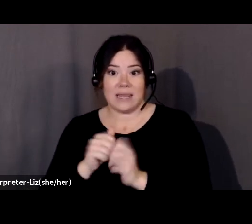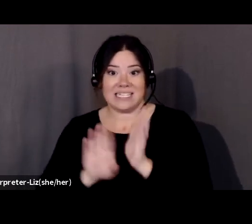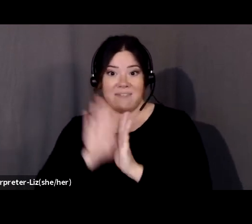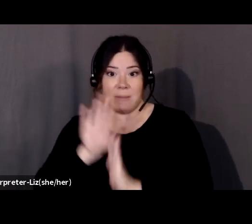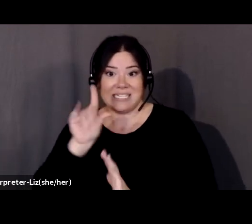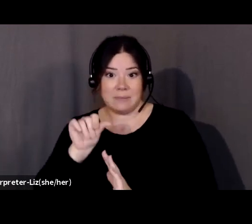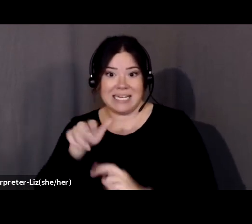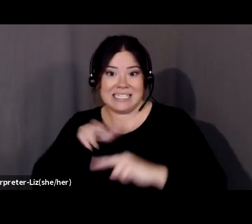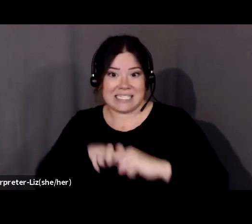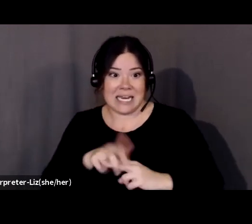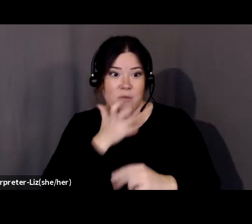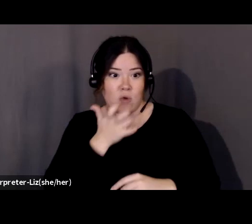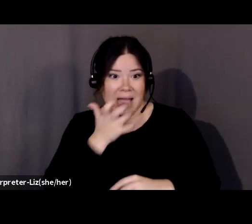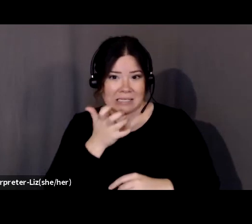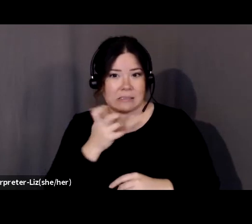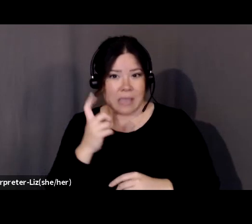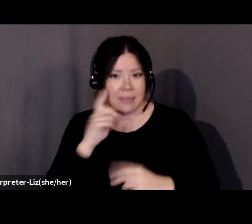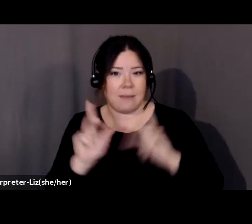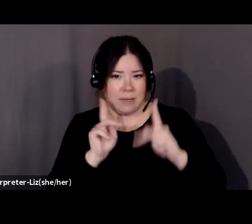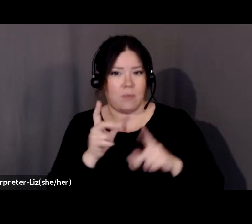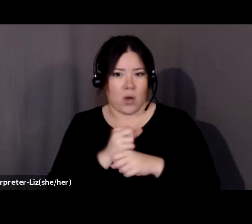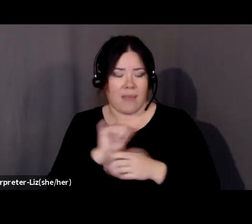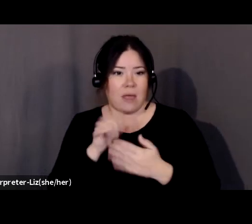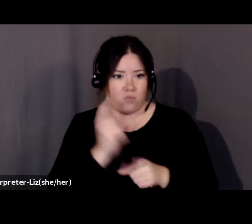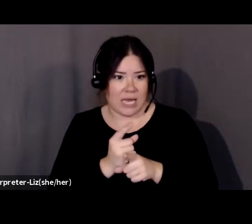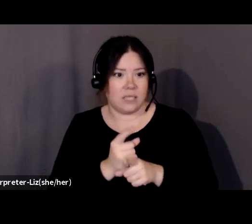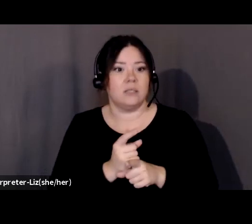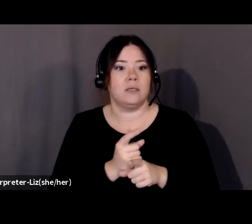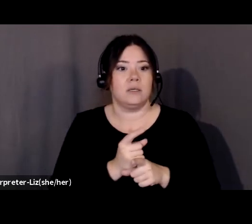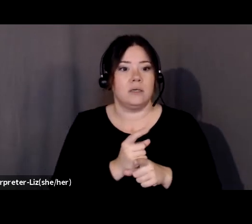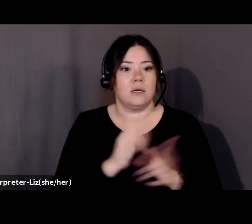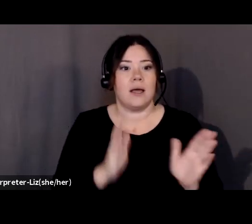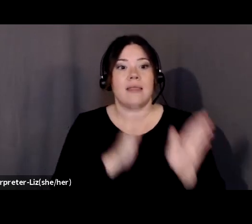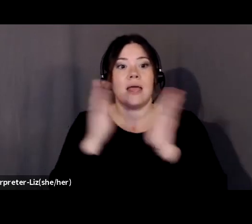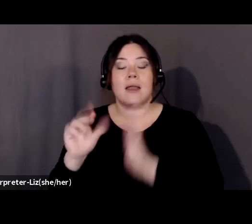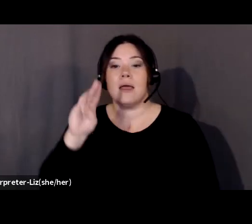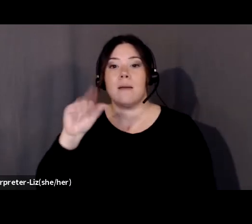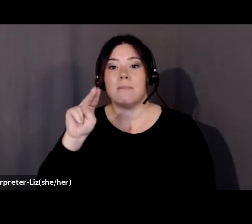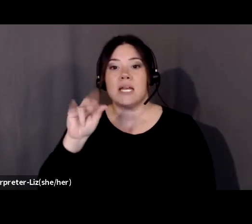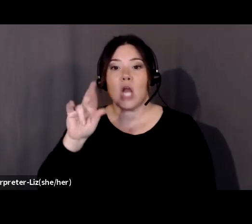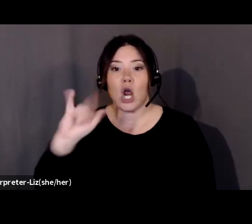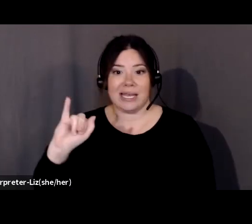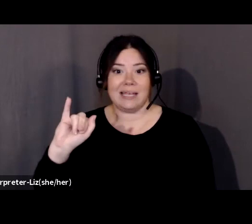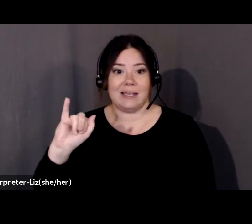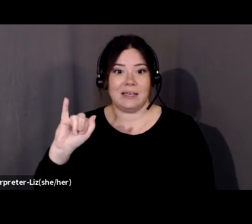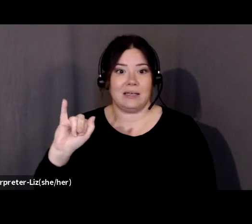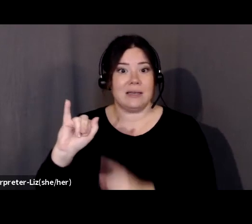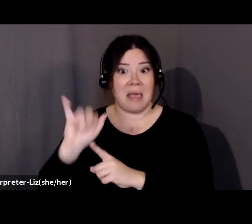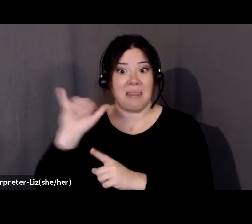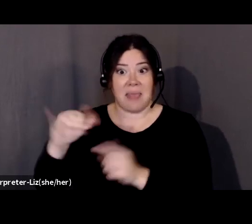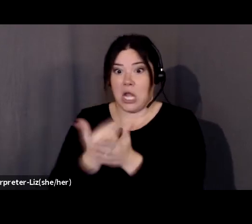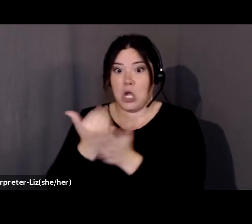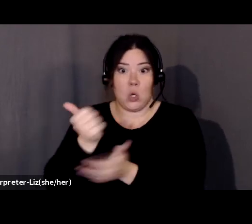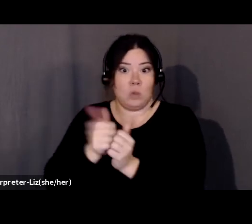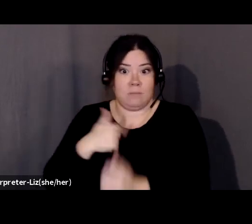I think I saw people got that right. And then Minari, somebody, that was one that was new to me when I